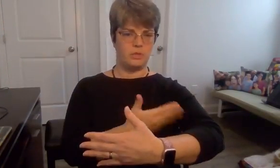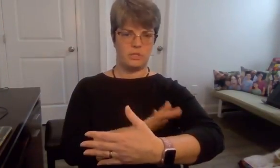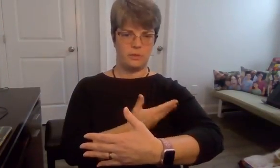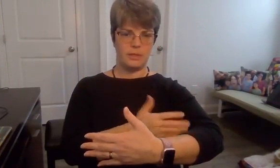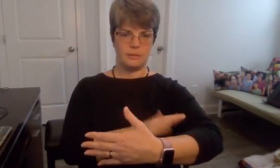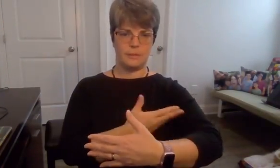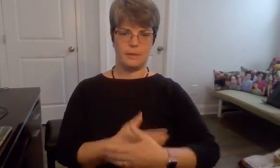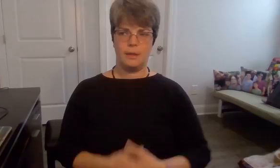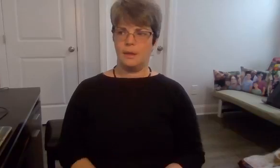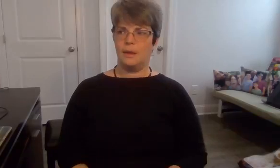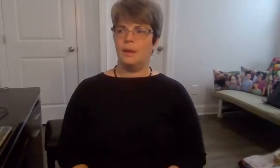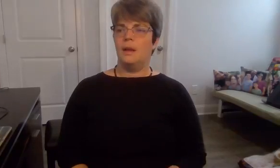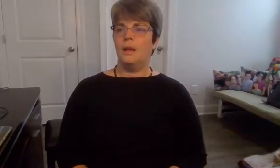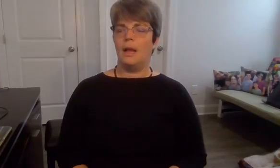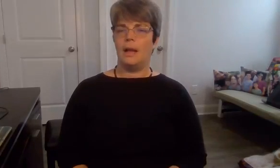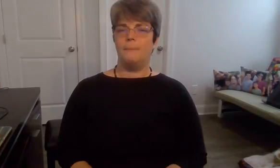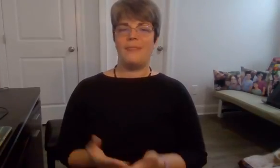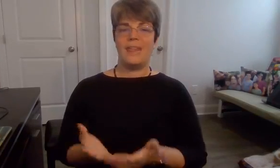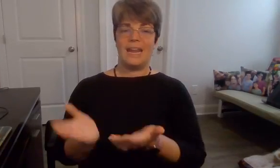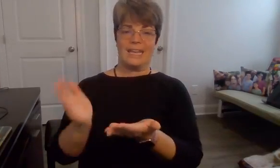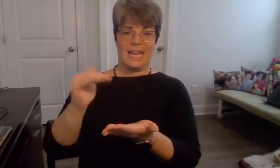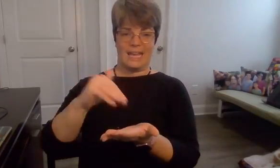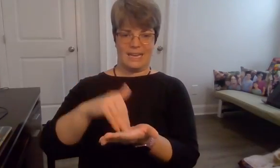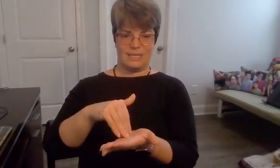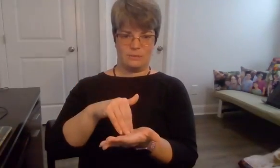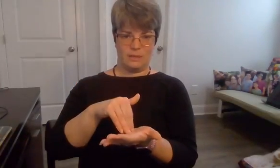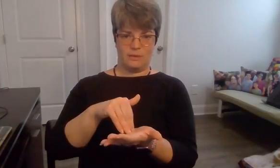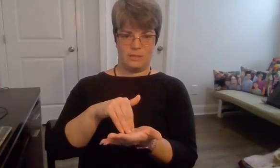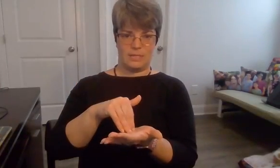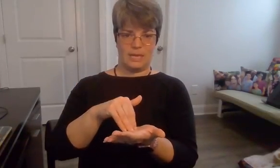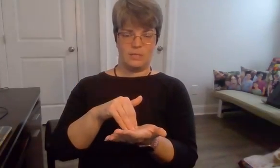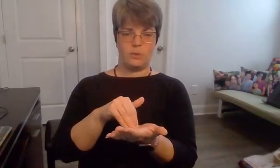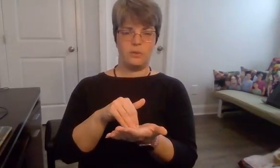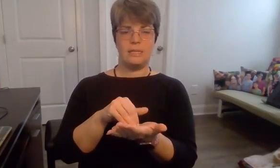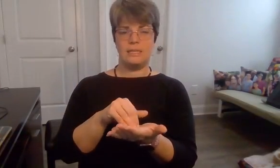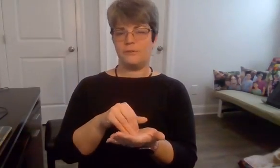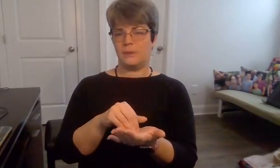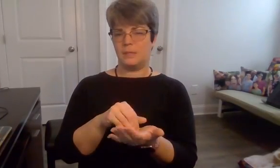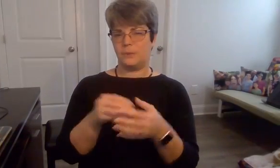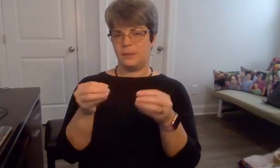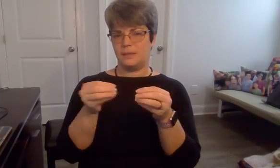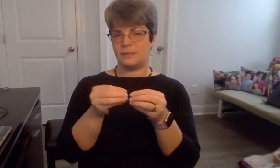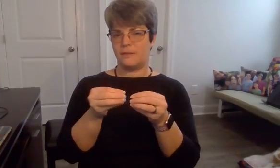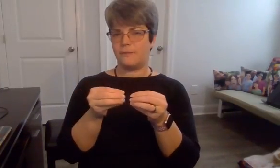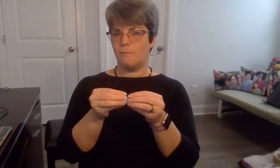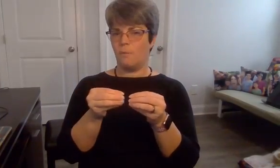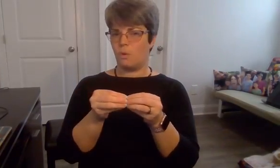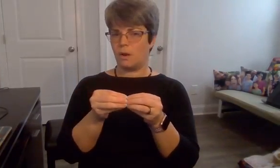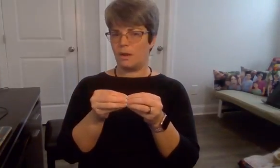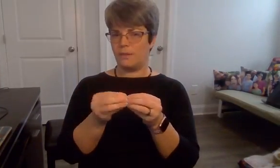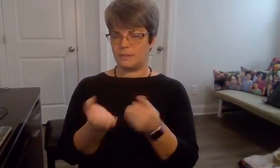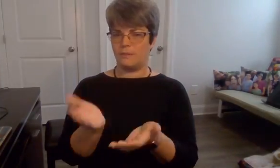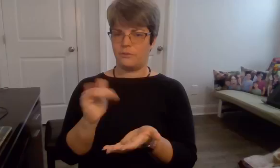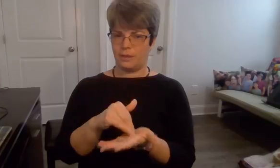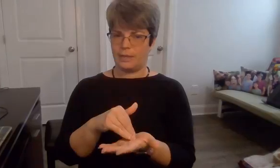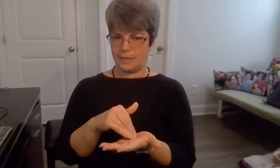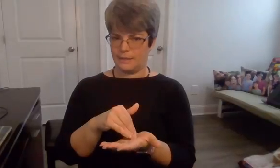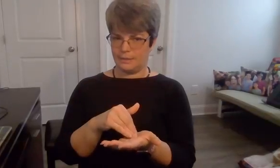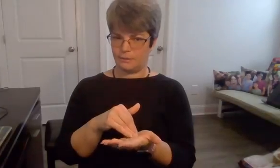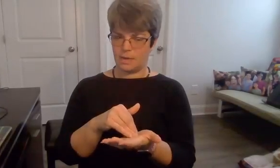just do this. And then again is a really good sign. So there's a difference between the sign for more and the sign for again, right?